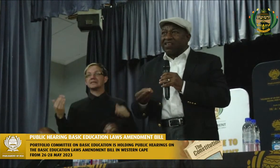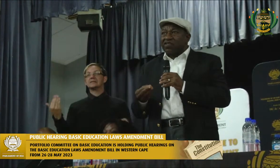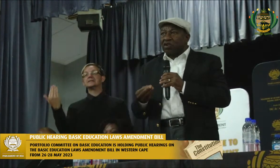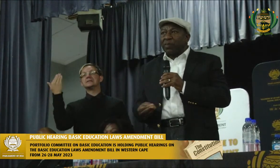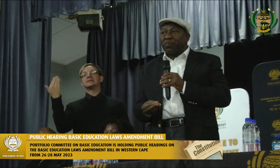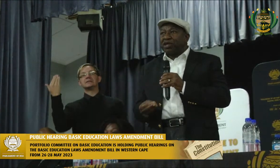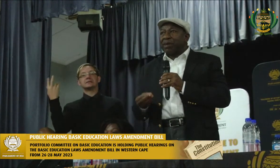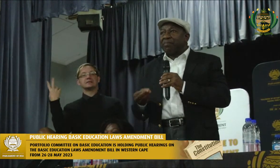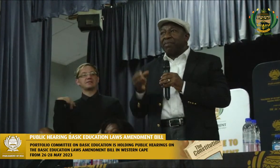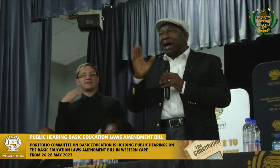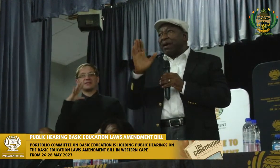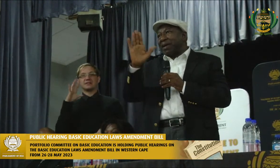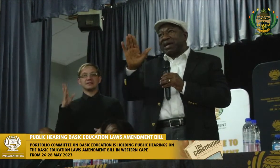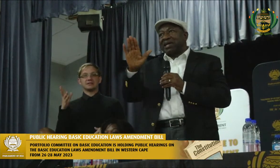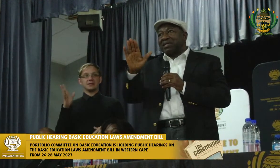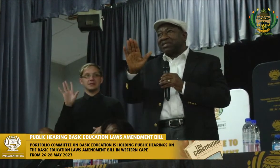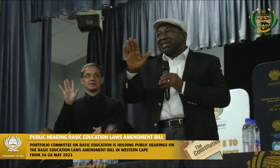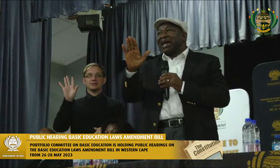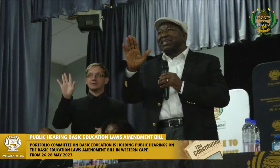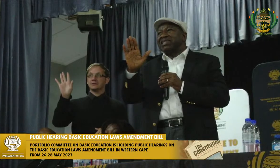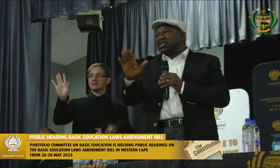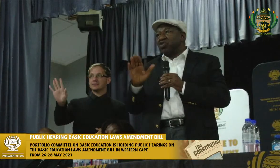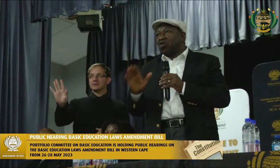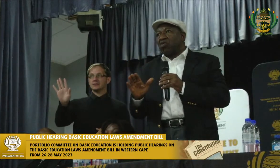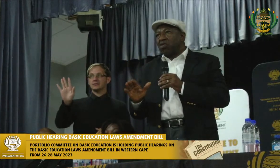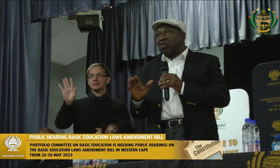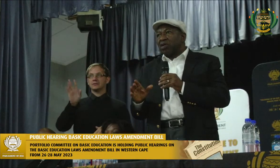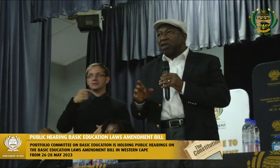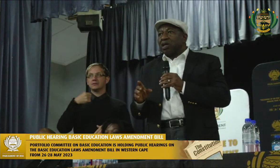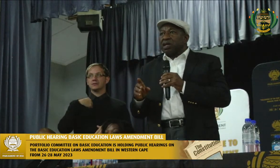chair is on the podium, Baba,